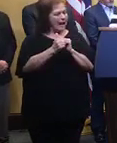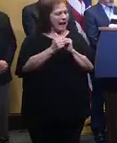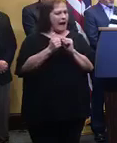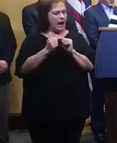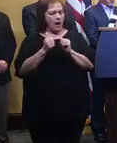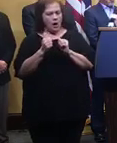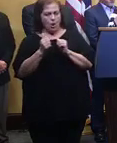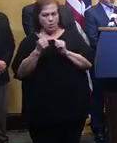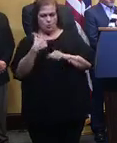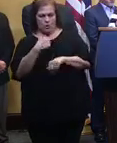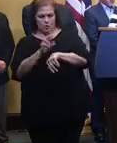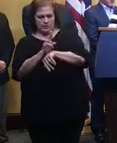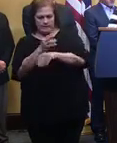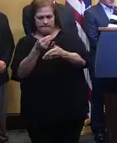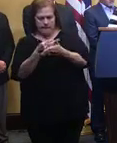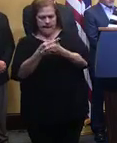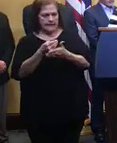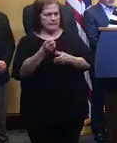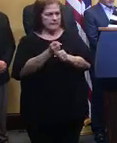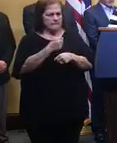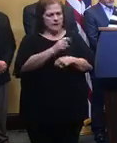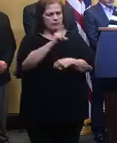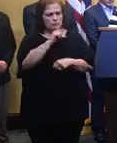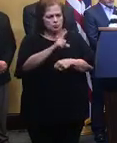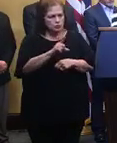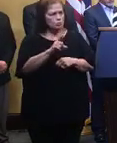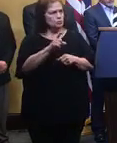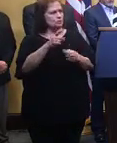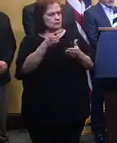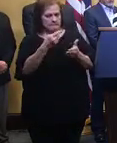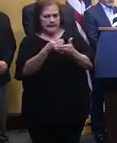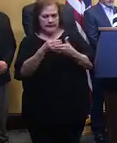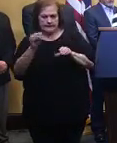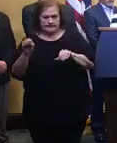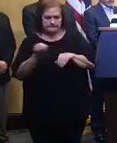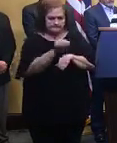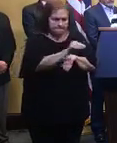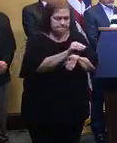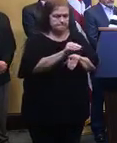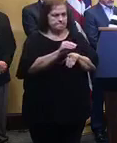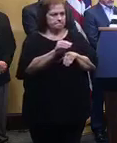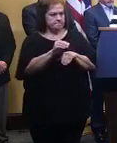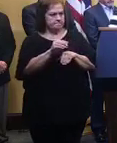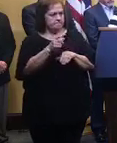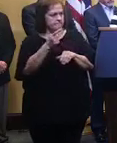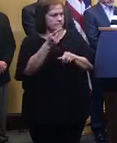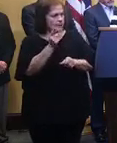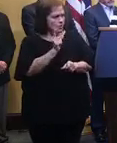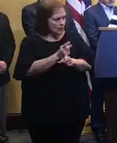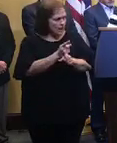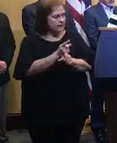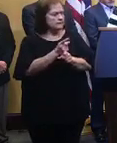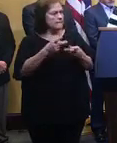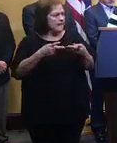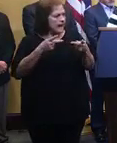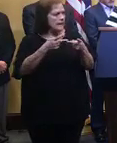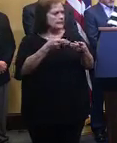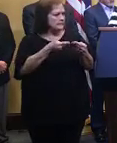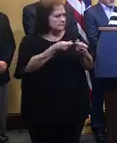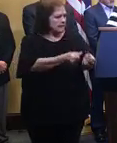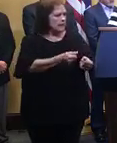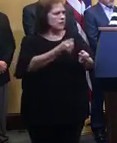recurring money and making sure that it is being invested in infrastructure, we'll be able to show that,